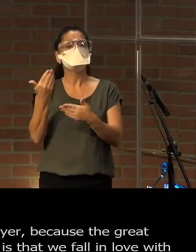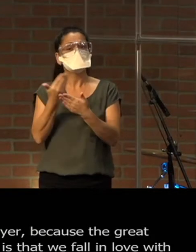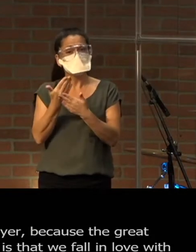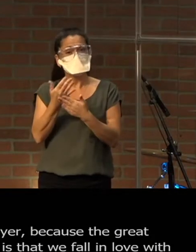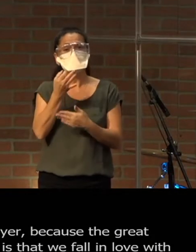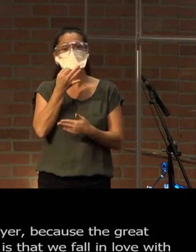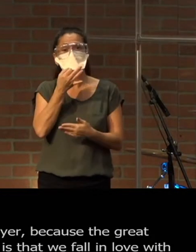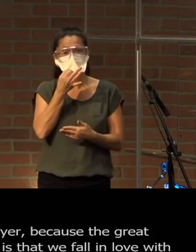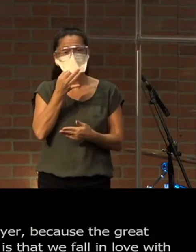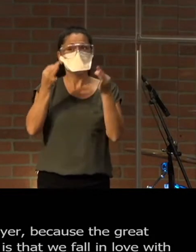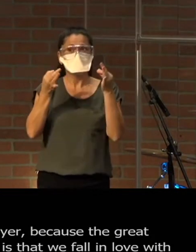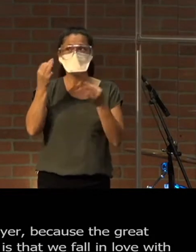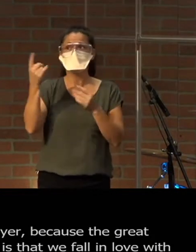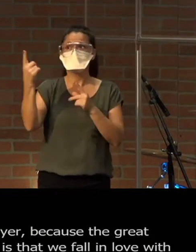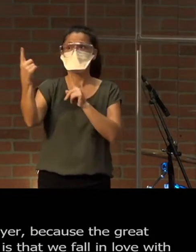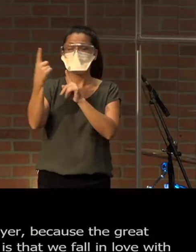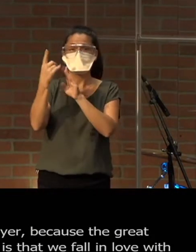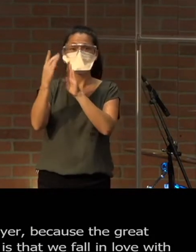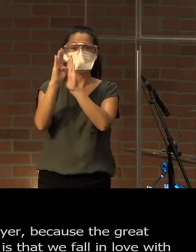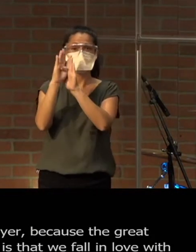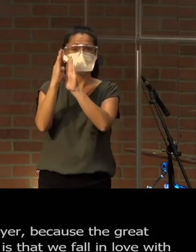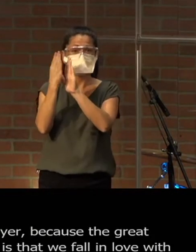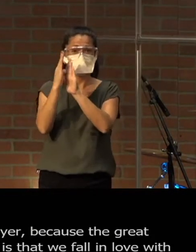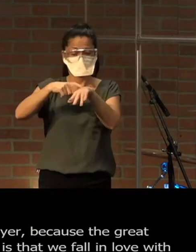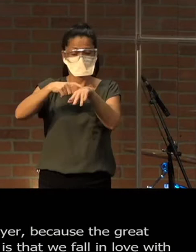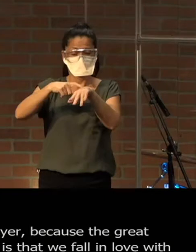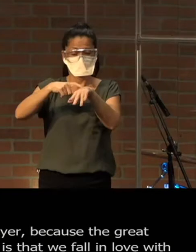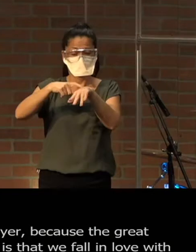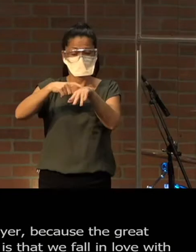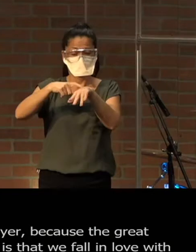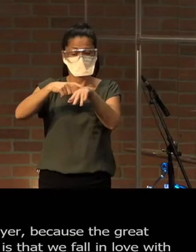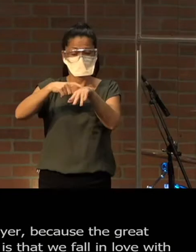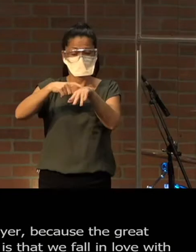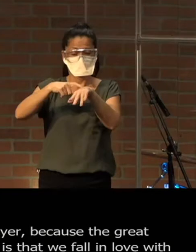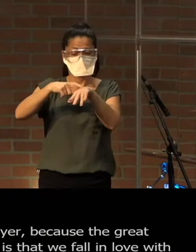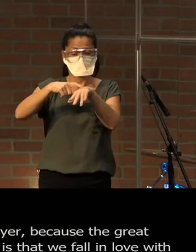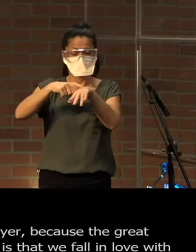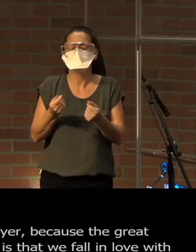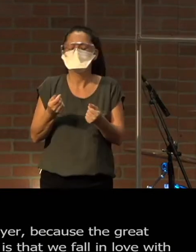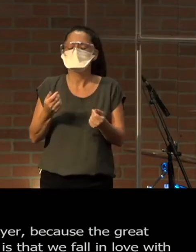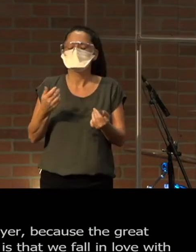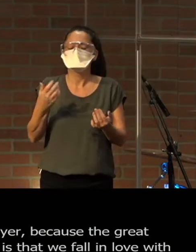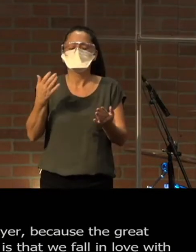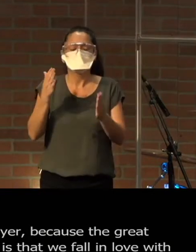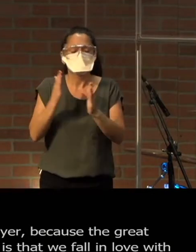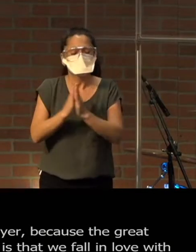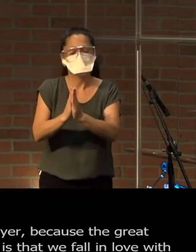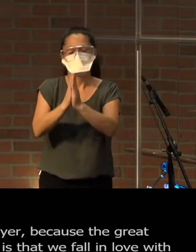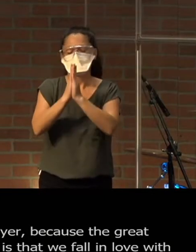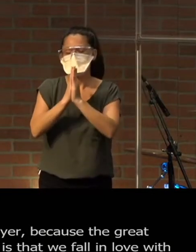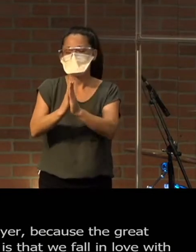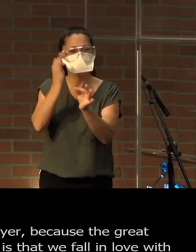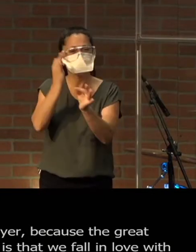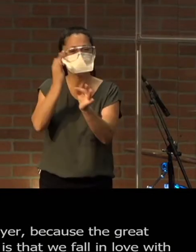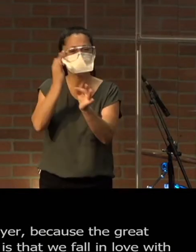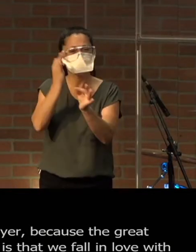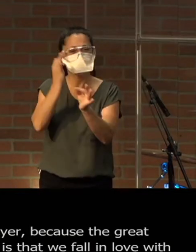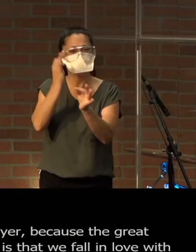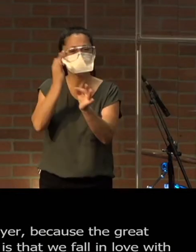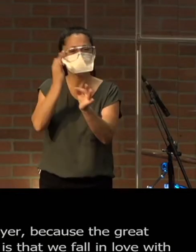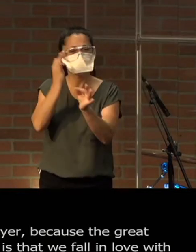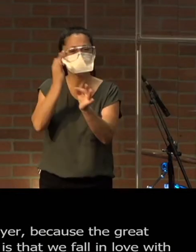at the door. And the time remaining should be spent in earnest prayer that we not be made drunk by the